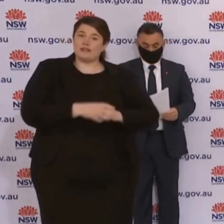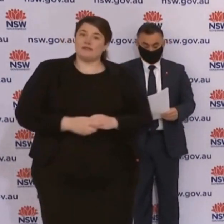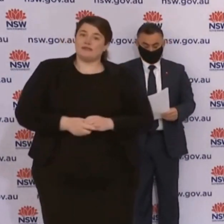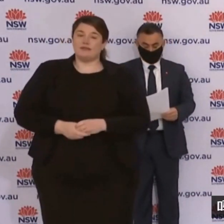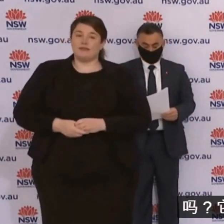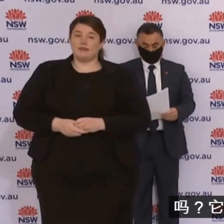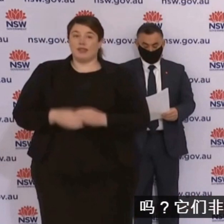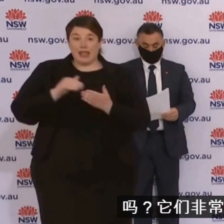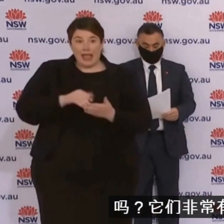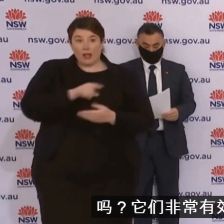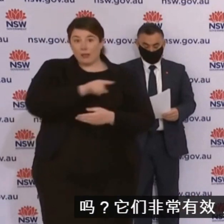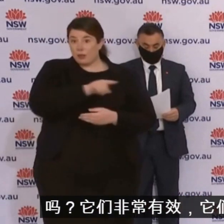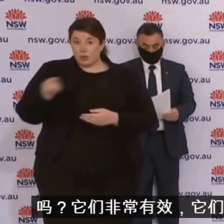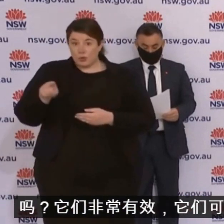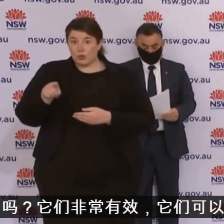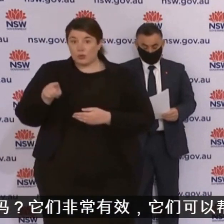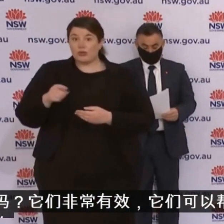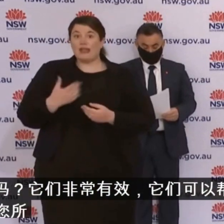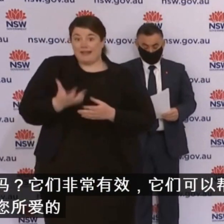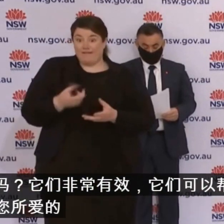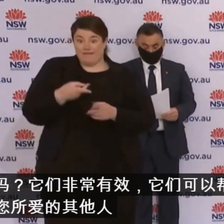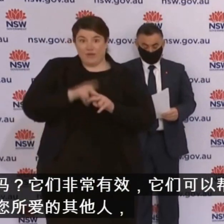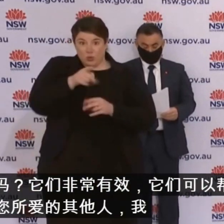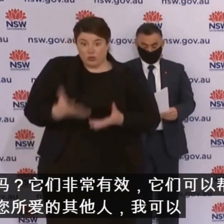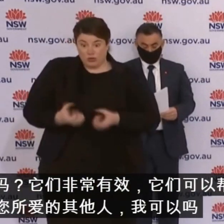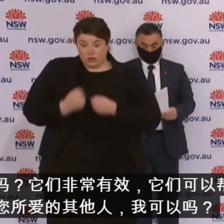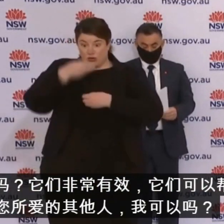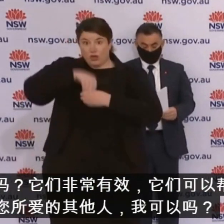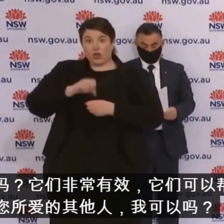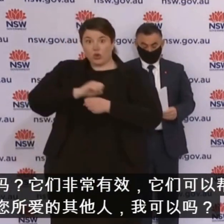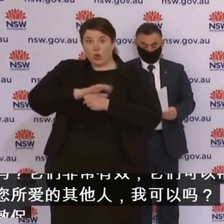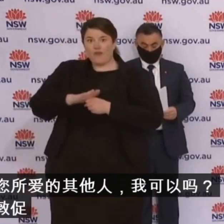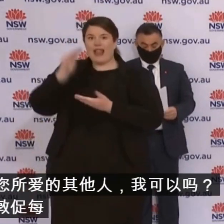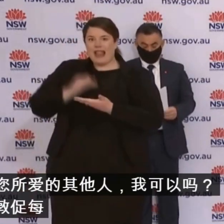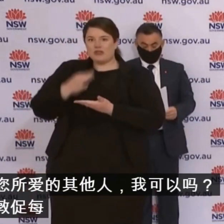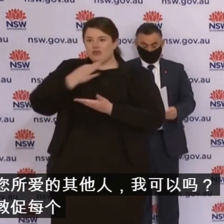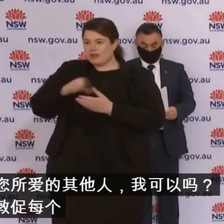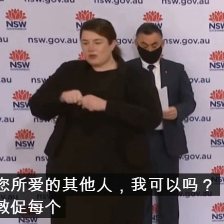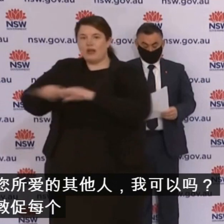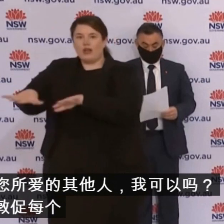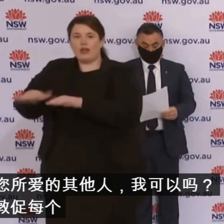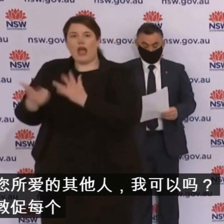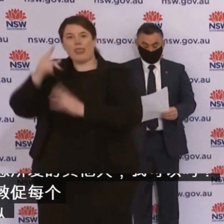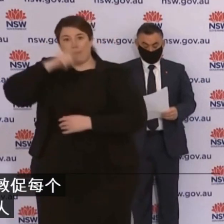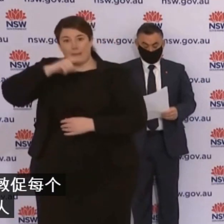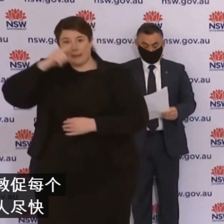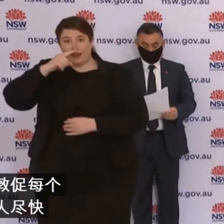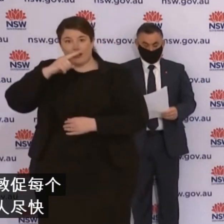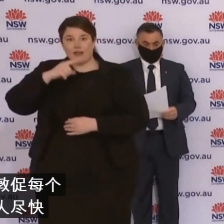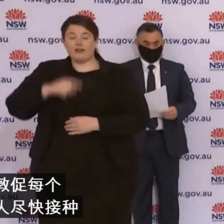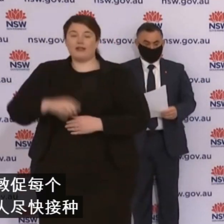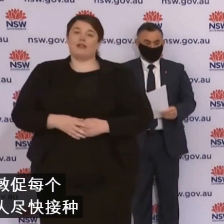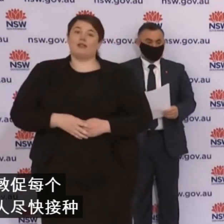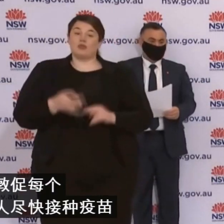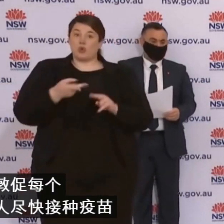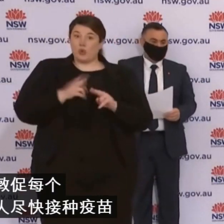individuals. They help you from passing it on to the other people that you love. Can I urge everyone to get